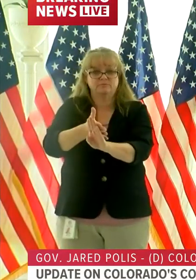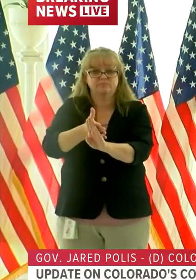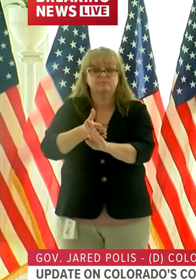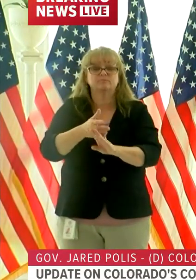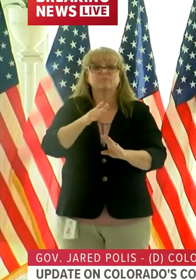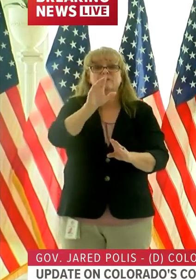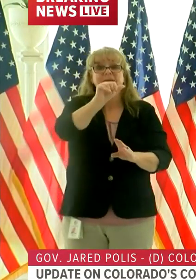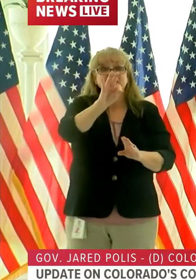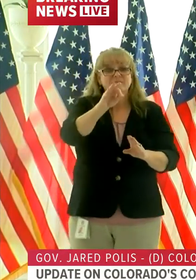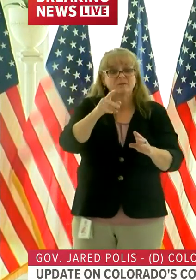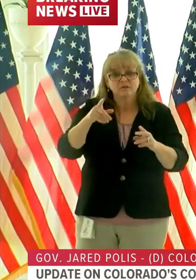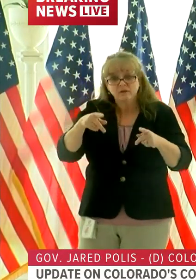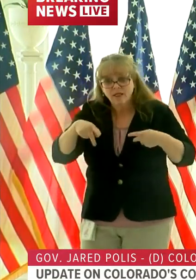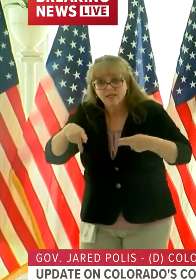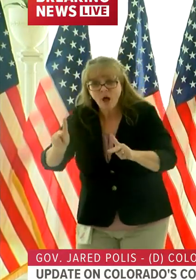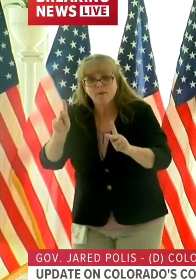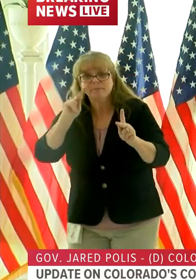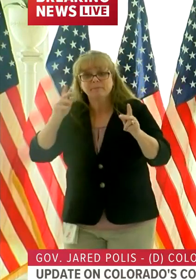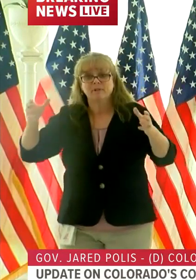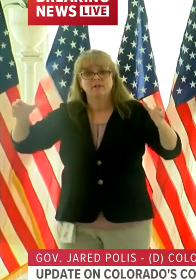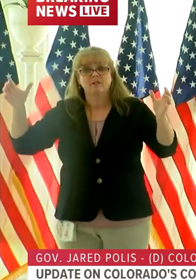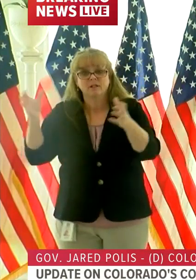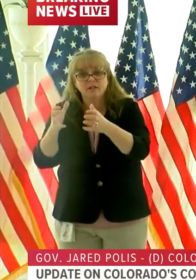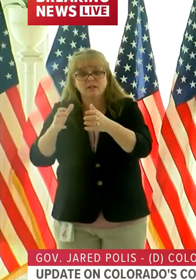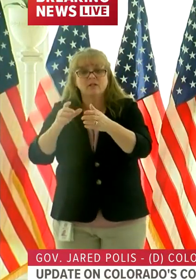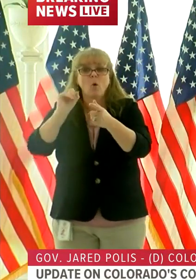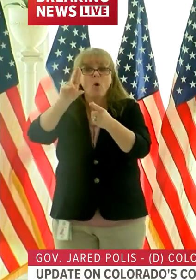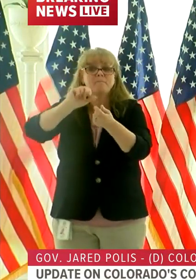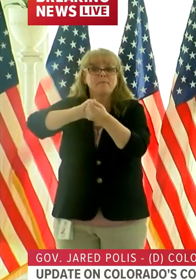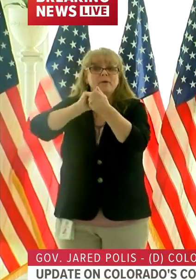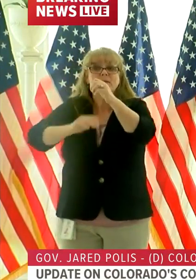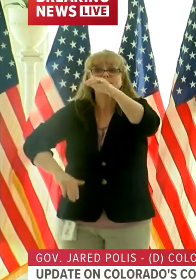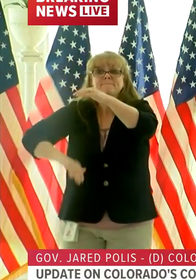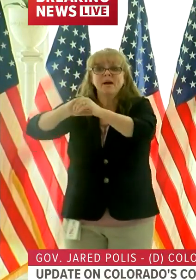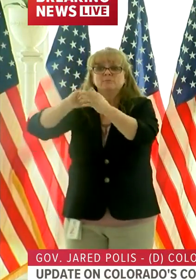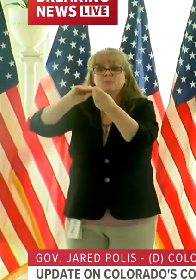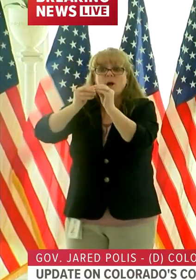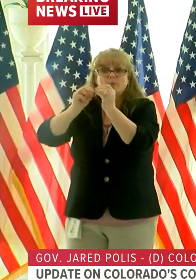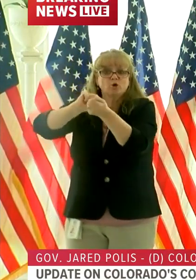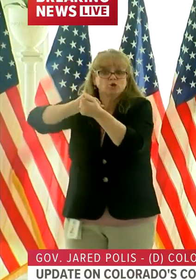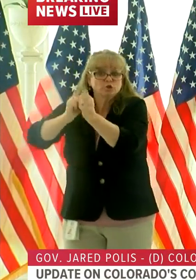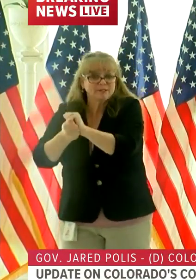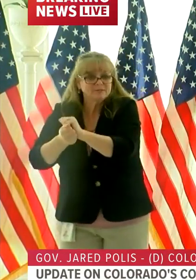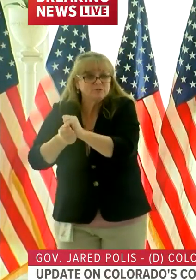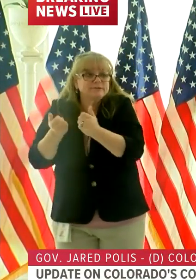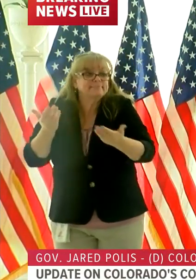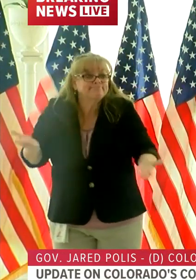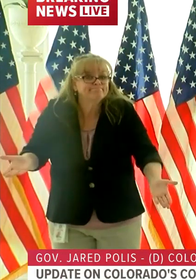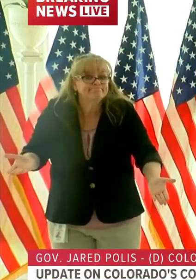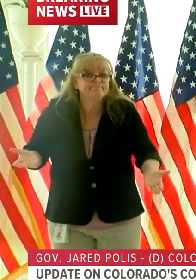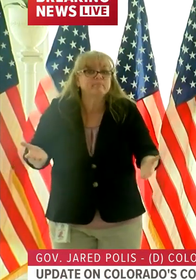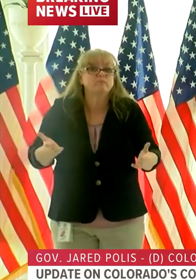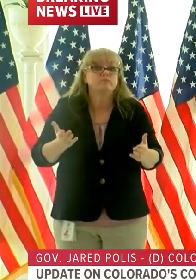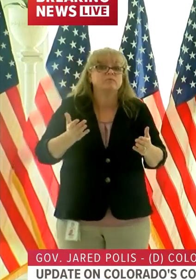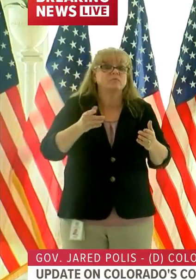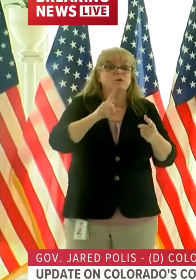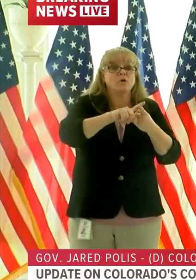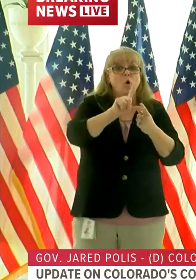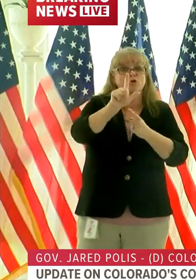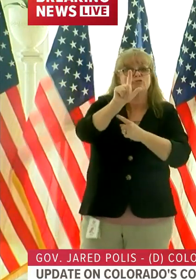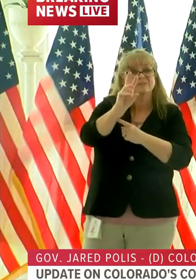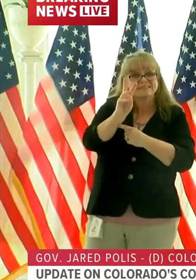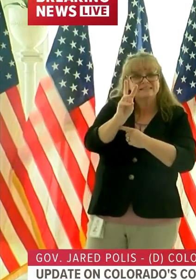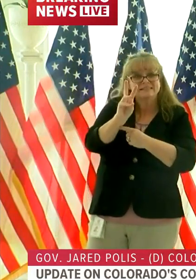size of a gathering, what is the way that, whether it's April 26th or later, that restaurants can reopen in